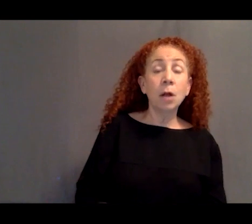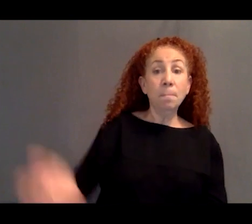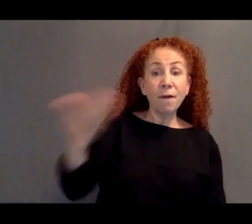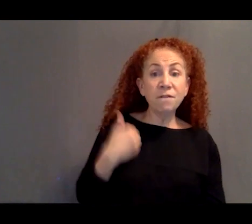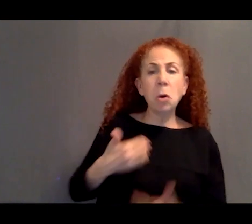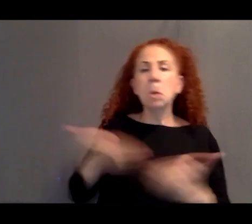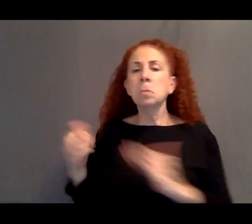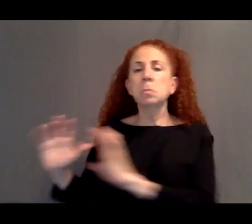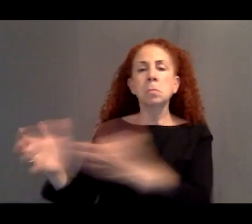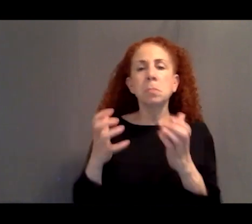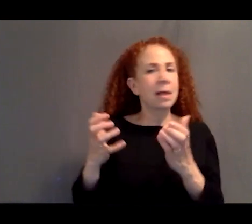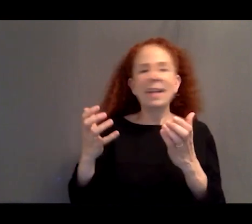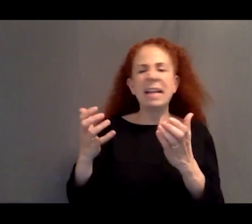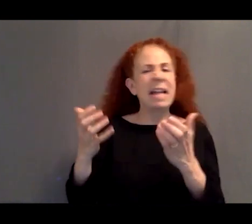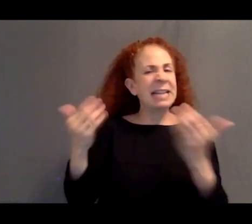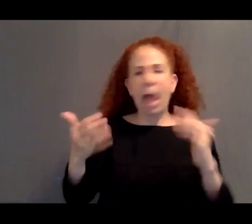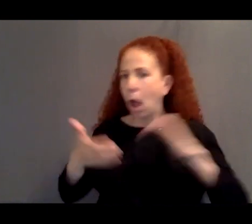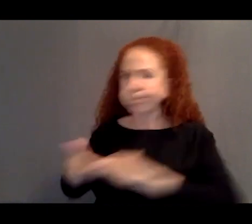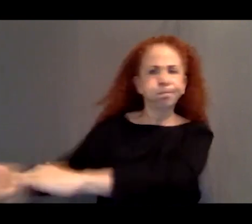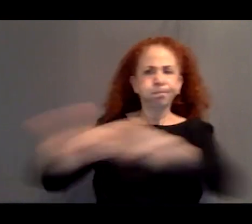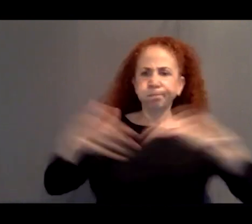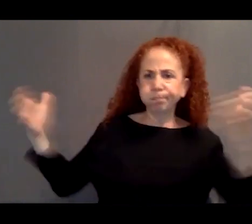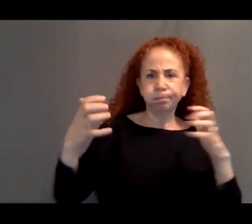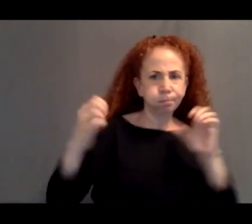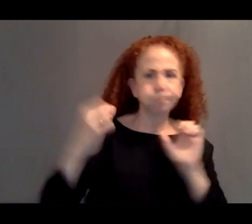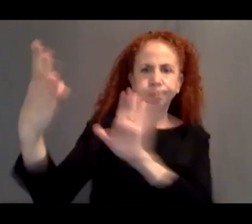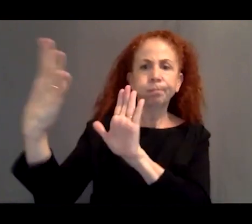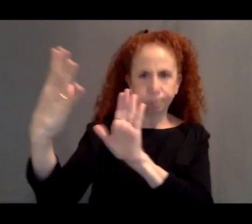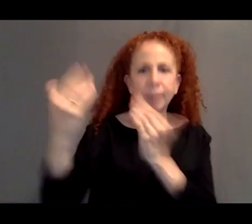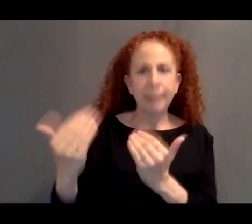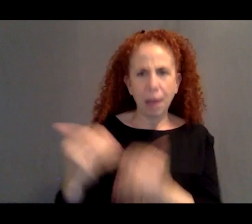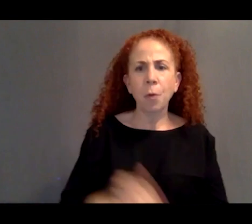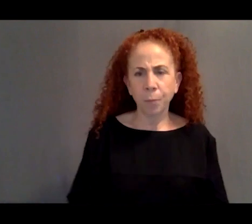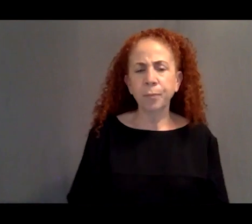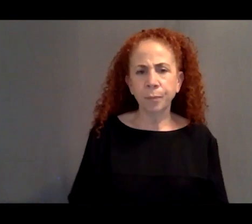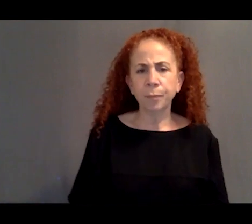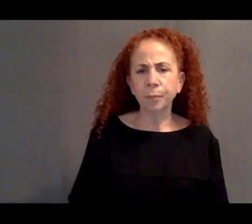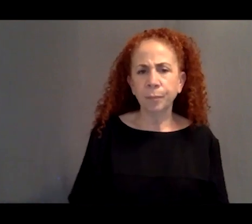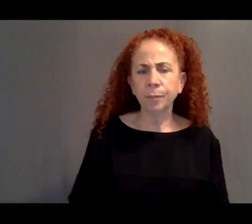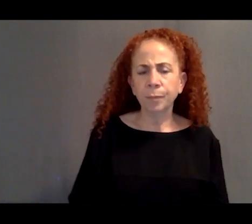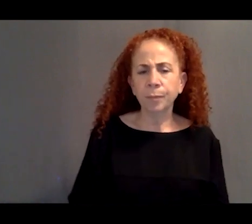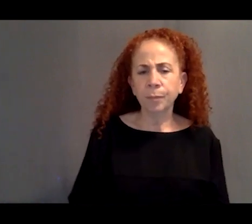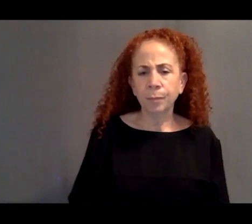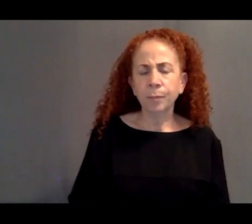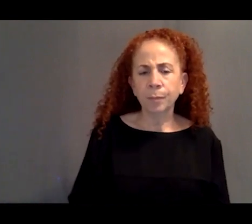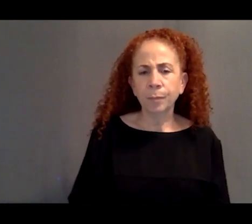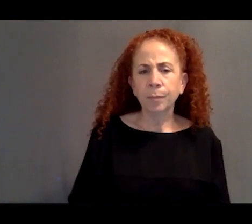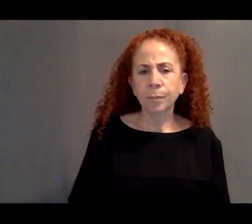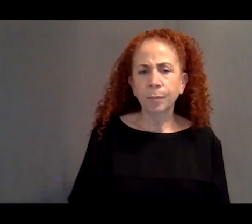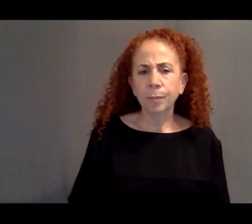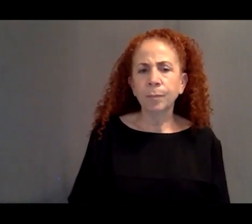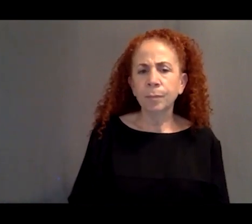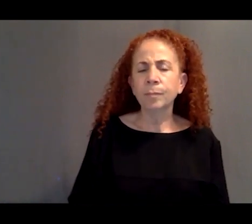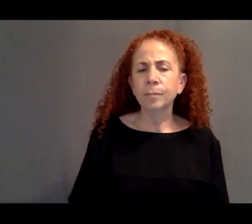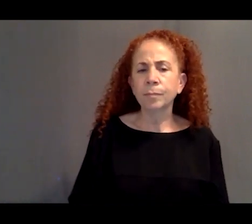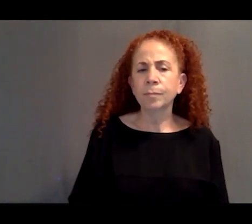and a much more unified front. And I think that what we're also seeing is a